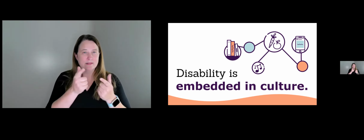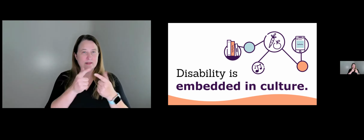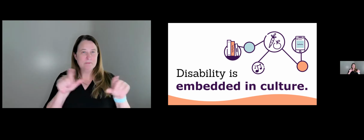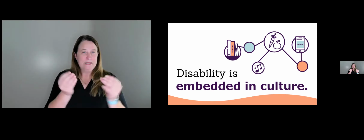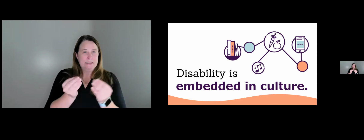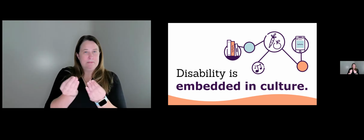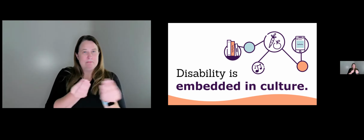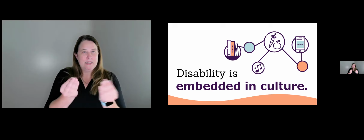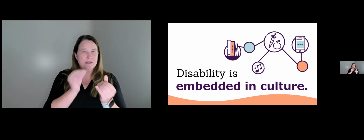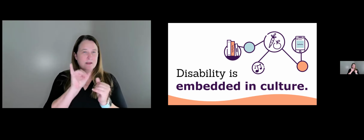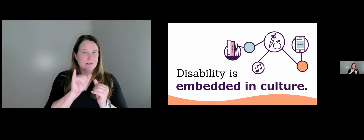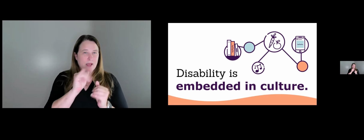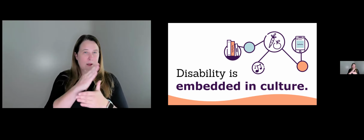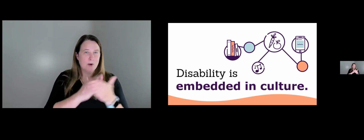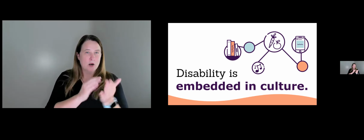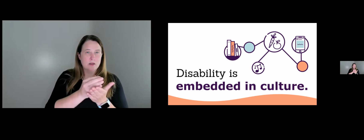language is mediating that.